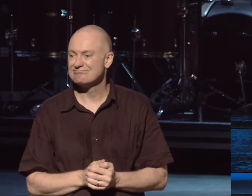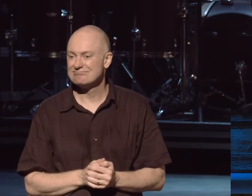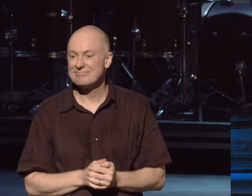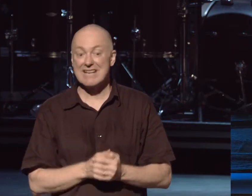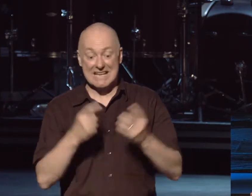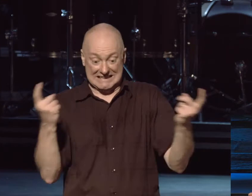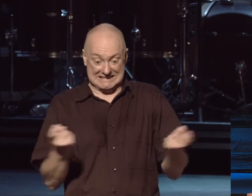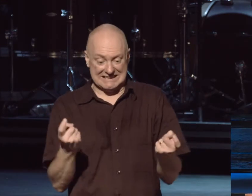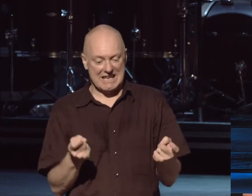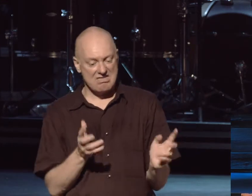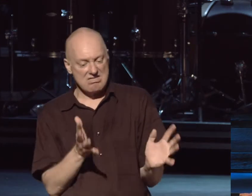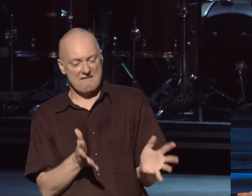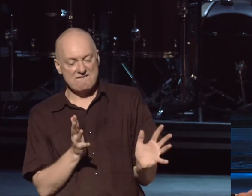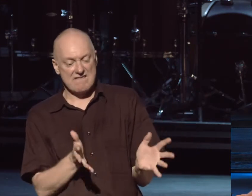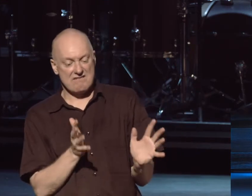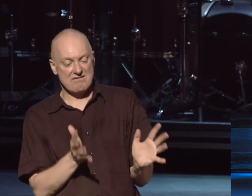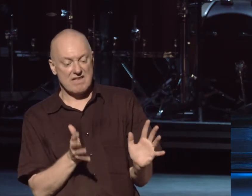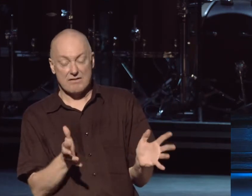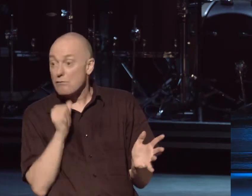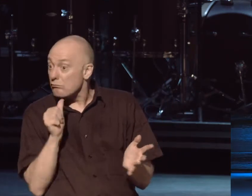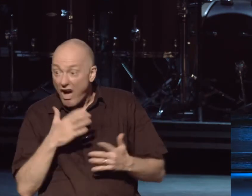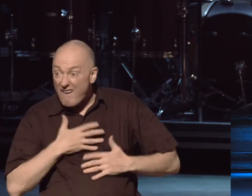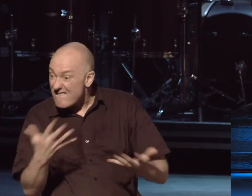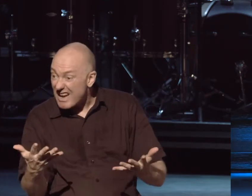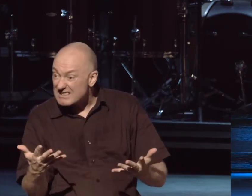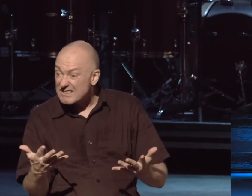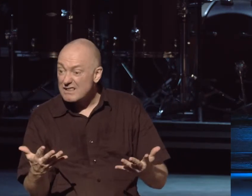Sin left unchecked,